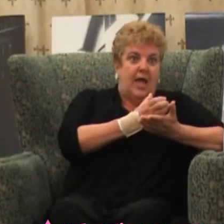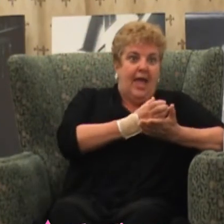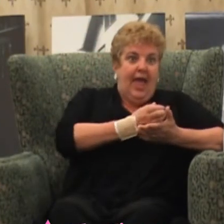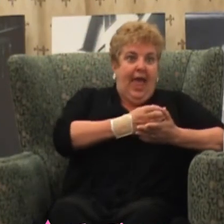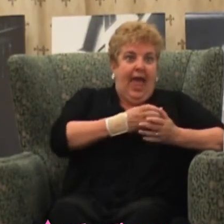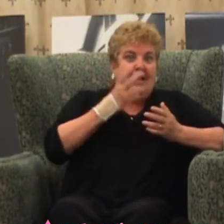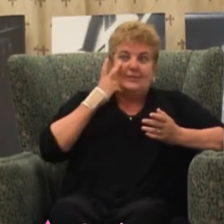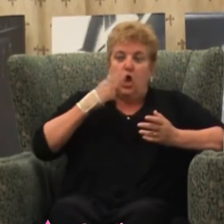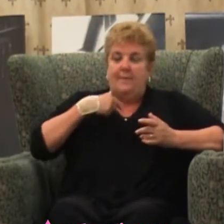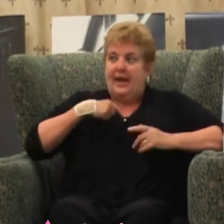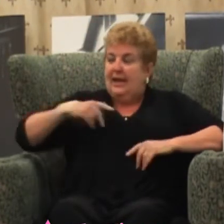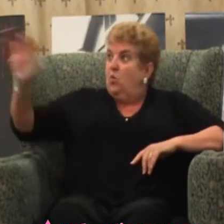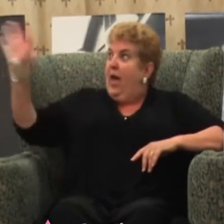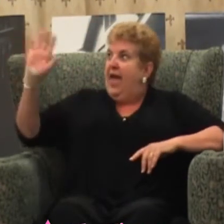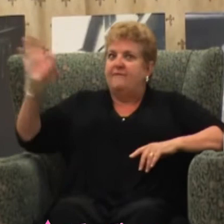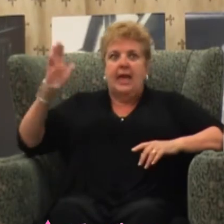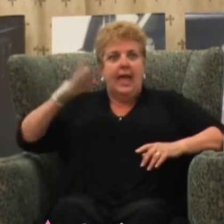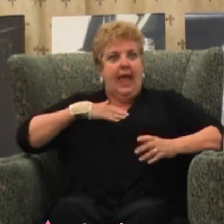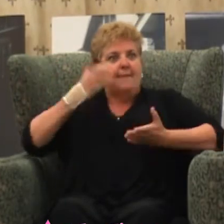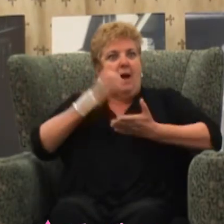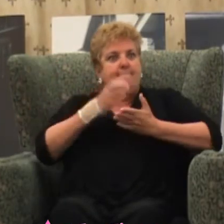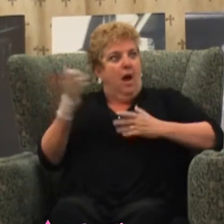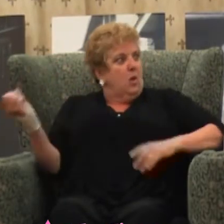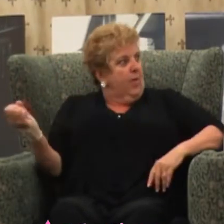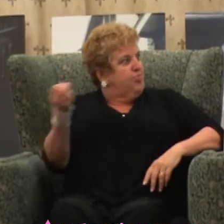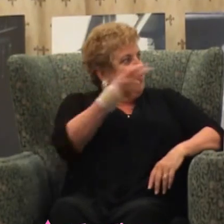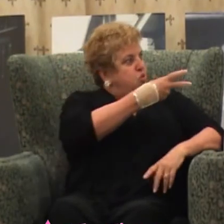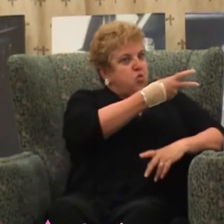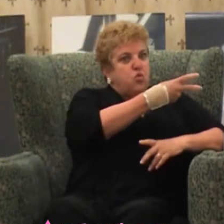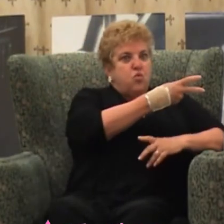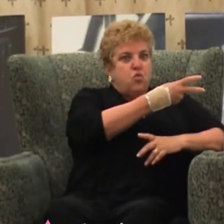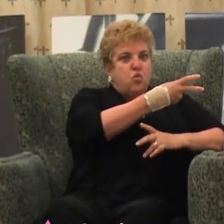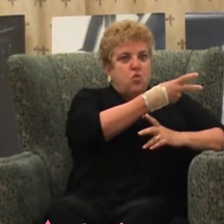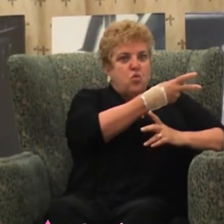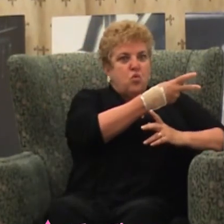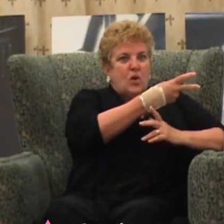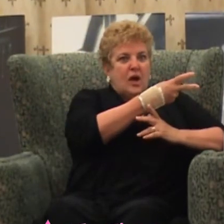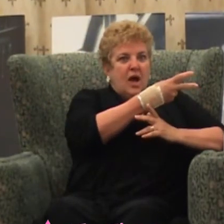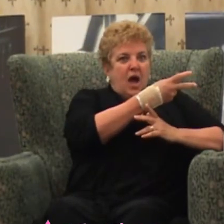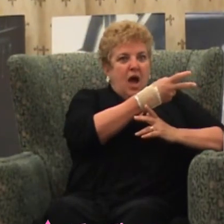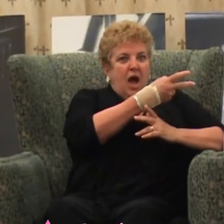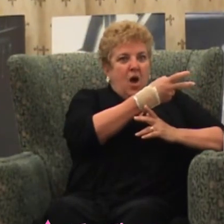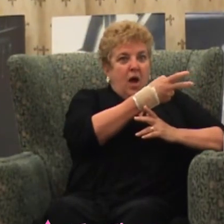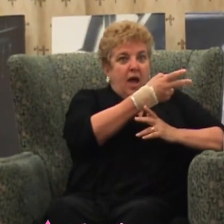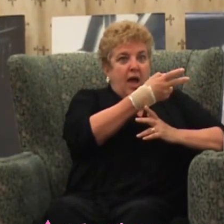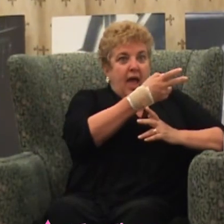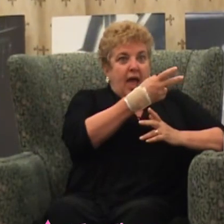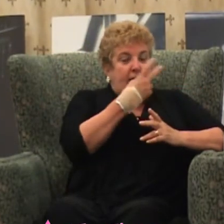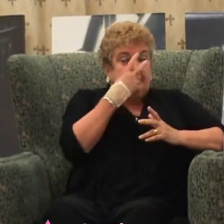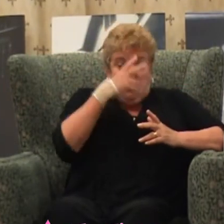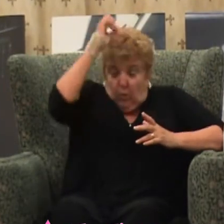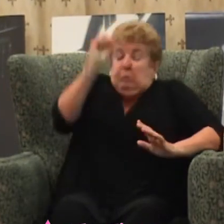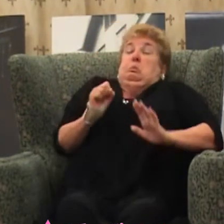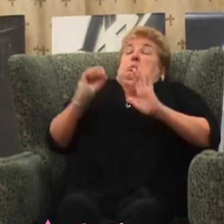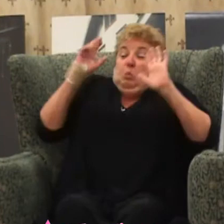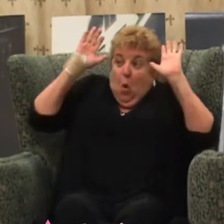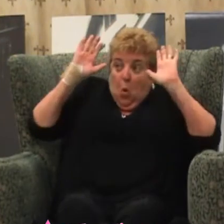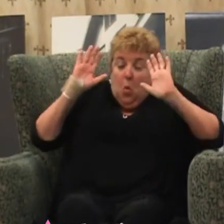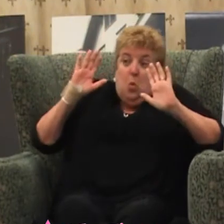that bottle go in front of his car at 6:30 a.m. And I saw him go, whoa, and I thought,